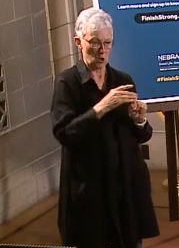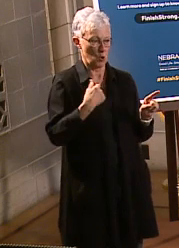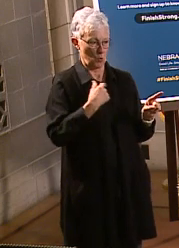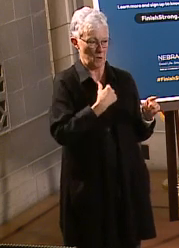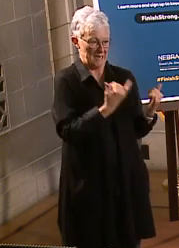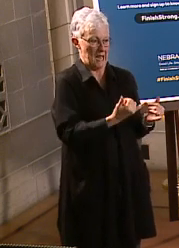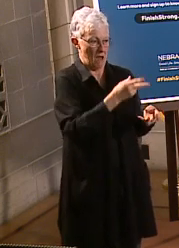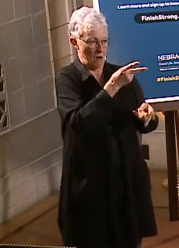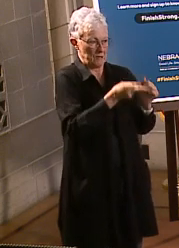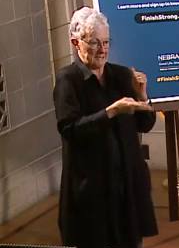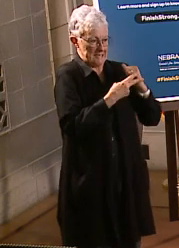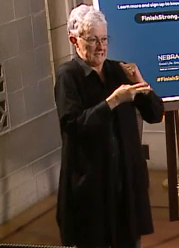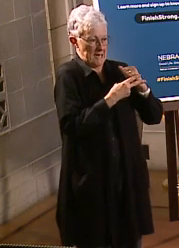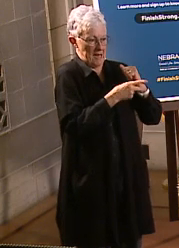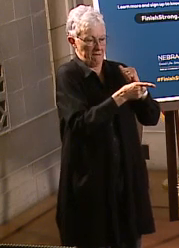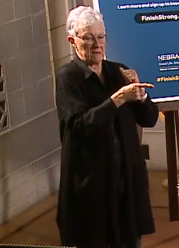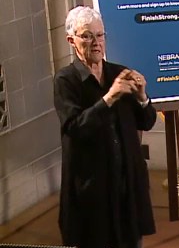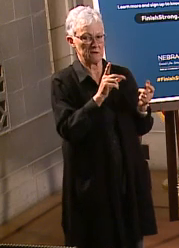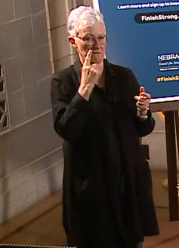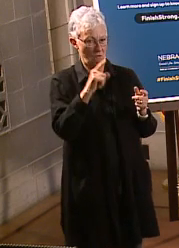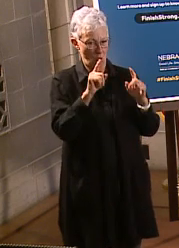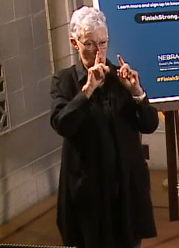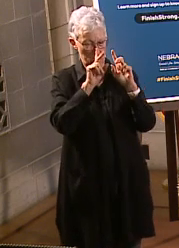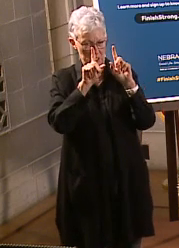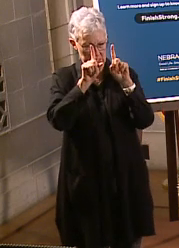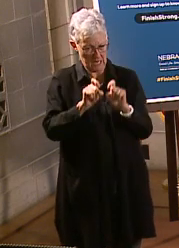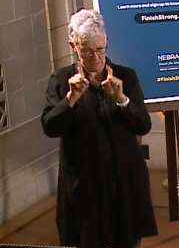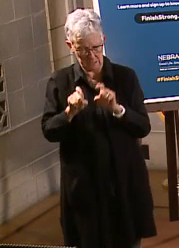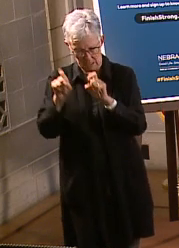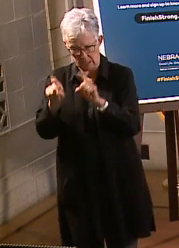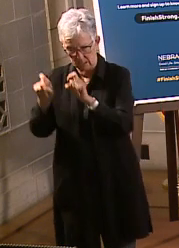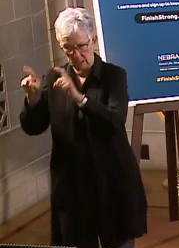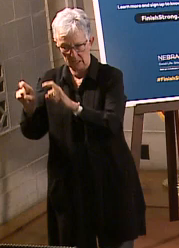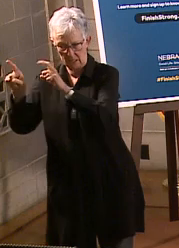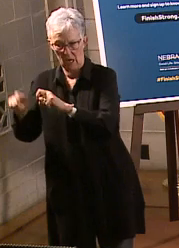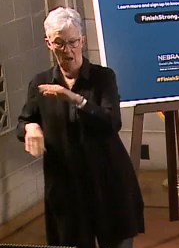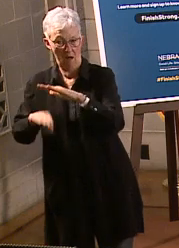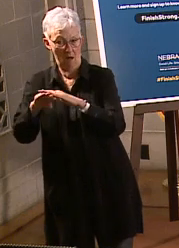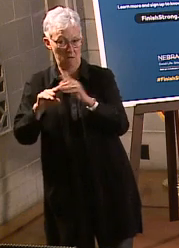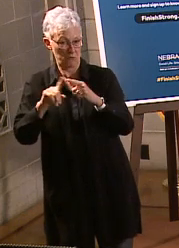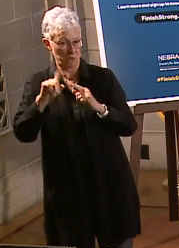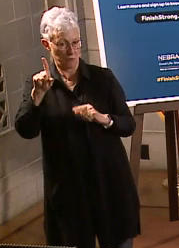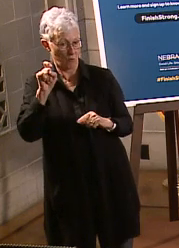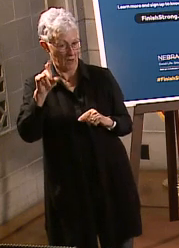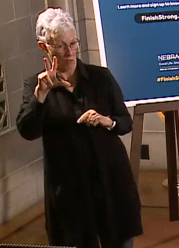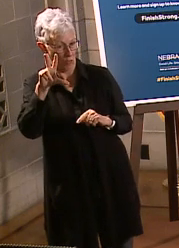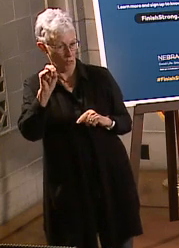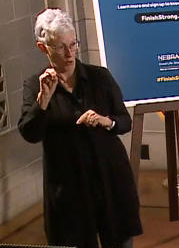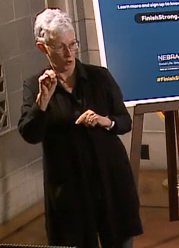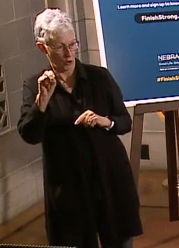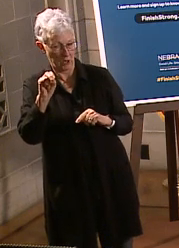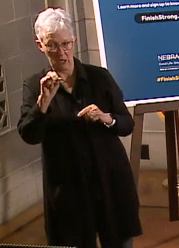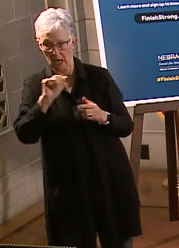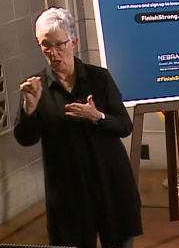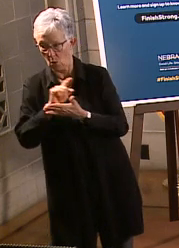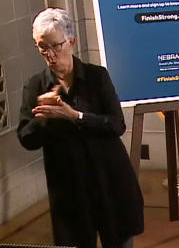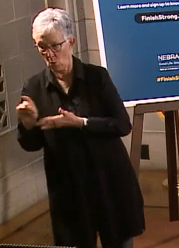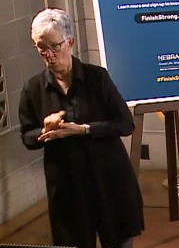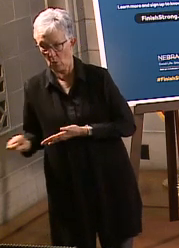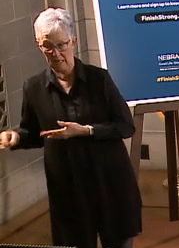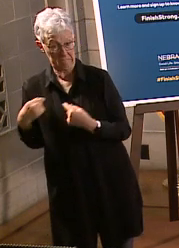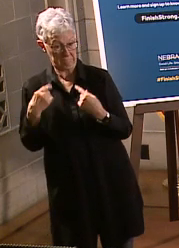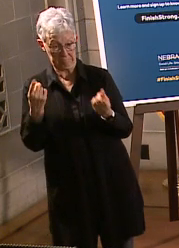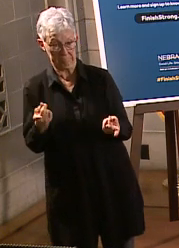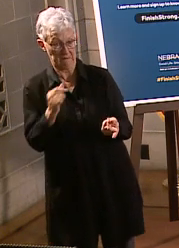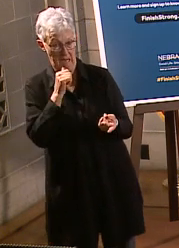these variants up to 130 a week. And so far, the Public Health Lab hasn't had 130 positive specimens per week for the last